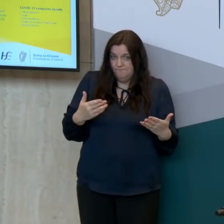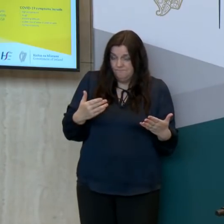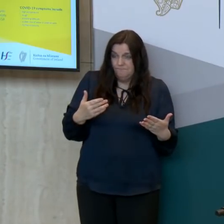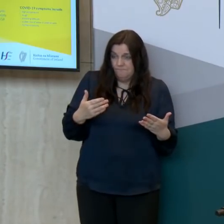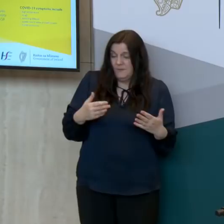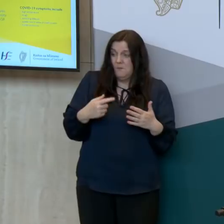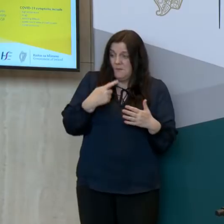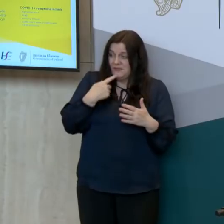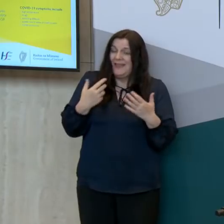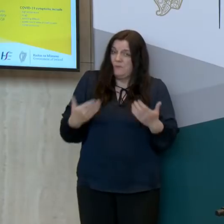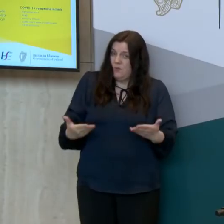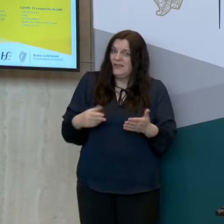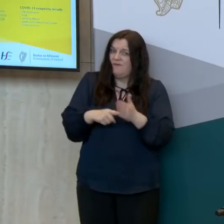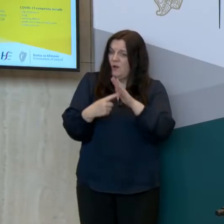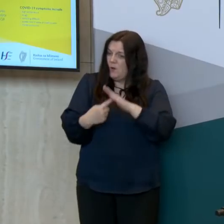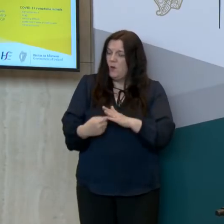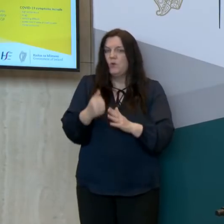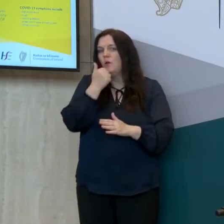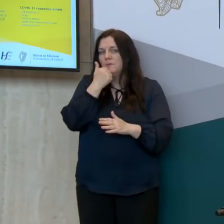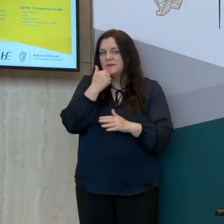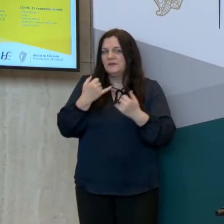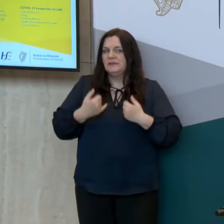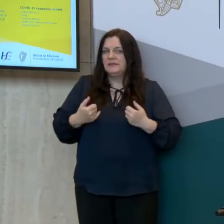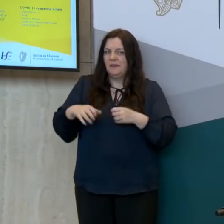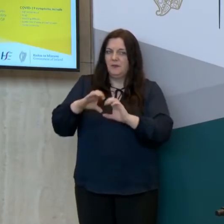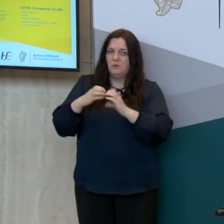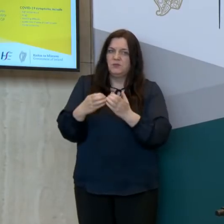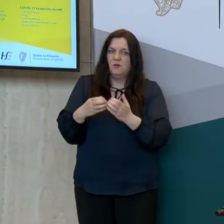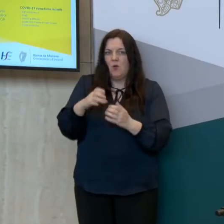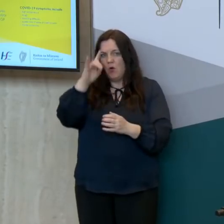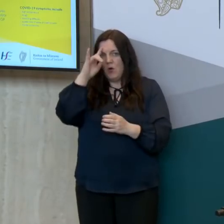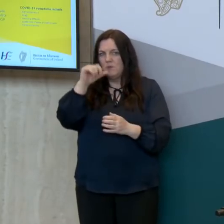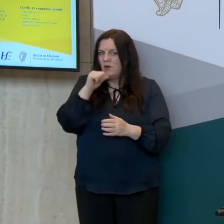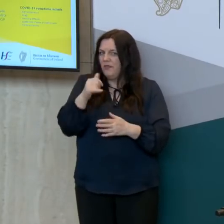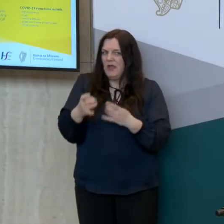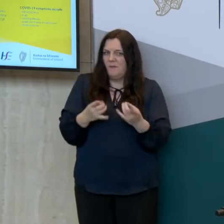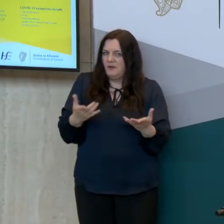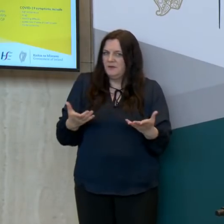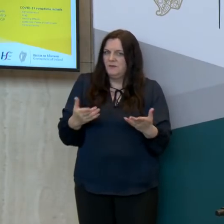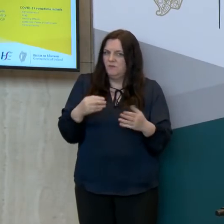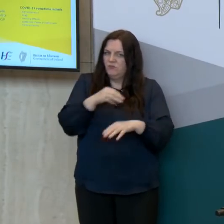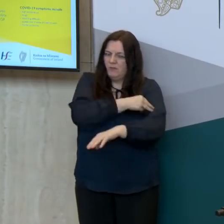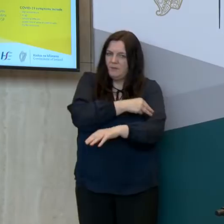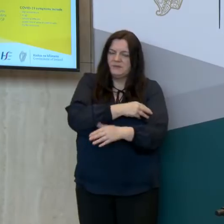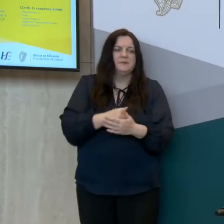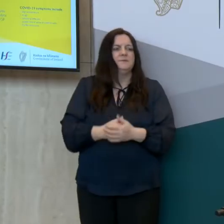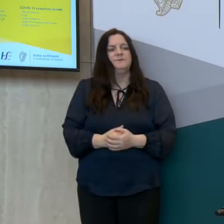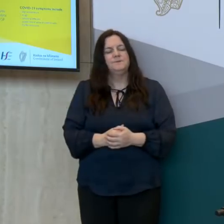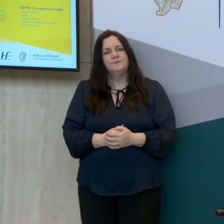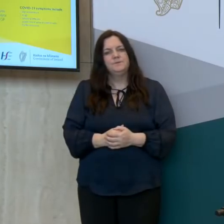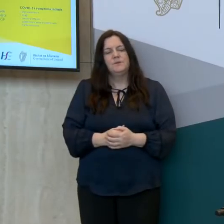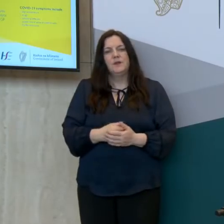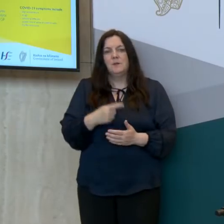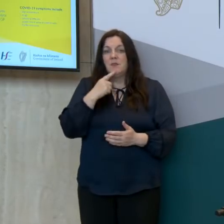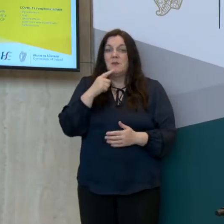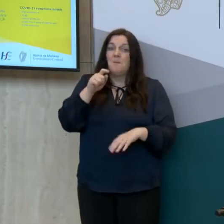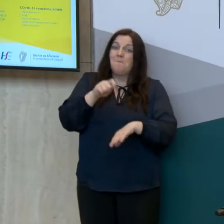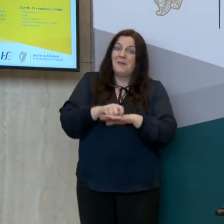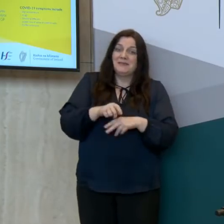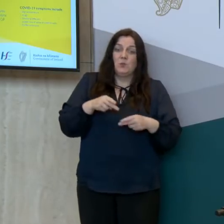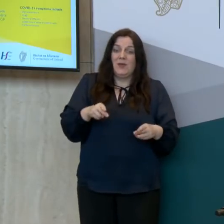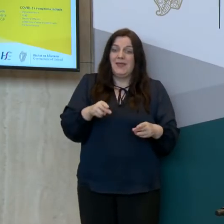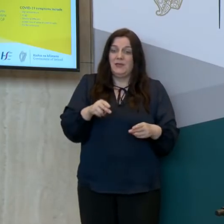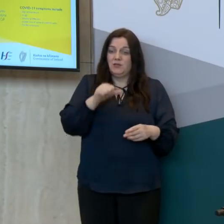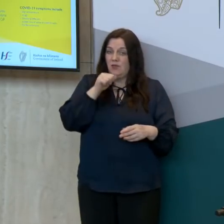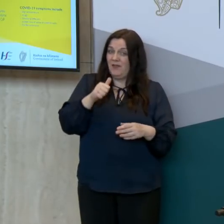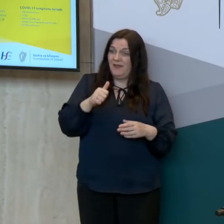low levels of disease within the community. So hopefully it won't result in problems. But the greatest guarantee of it not resulting